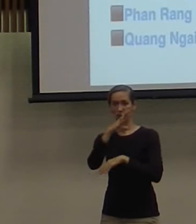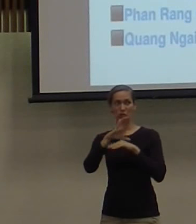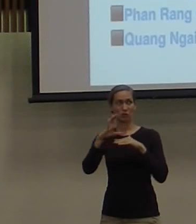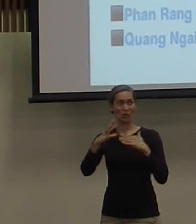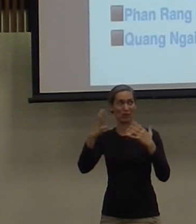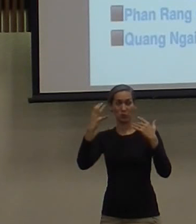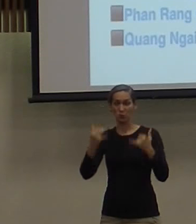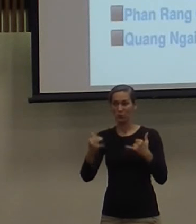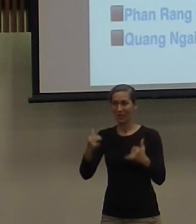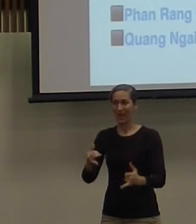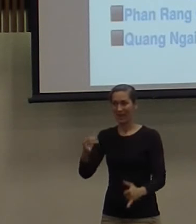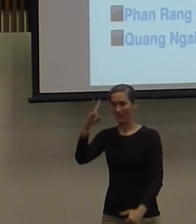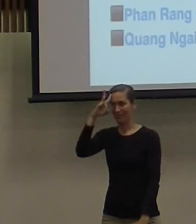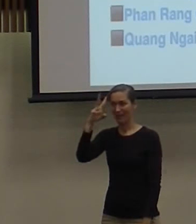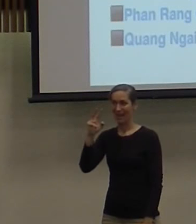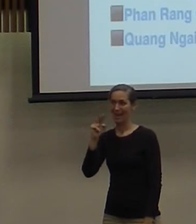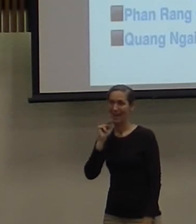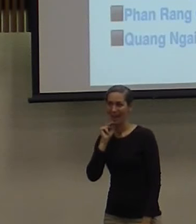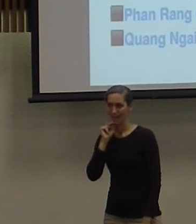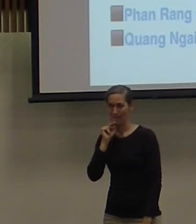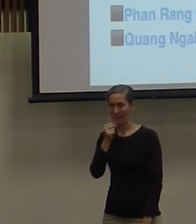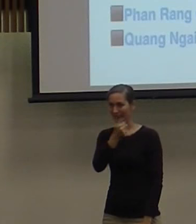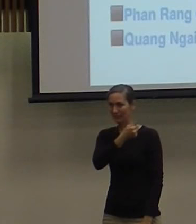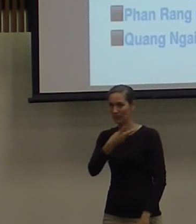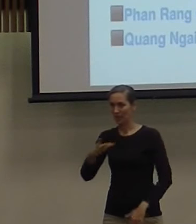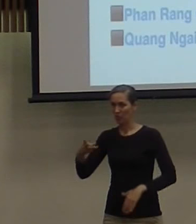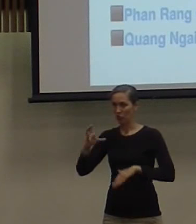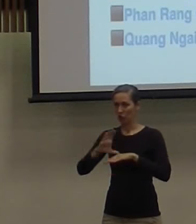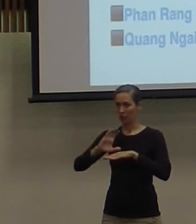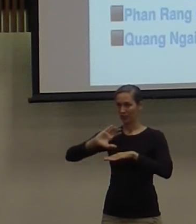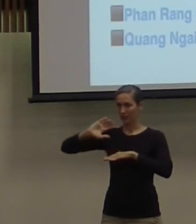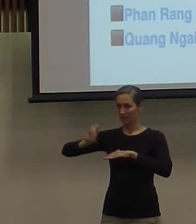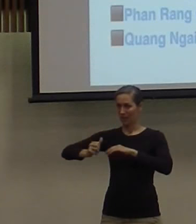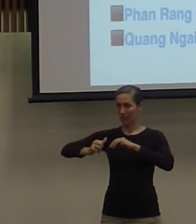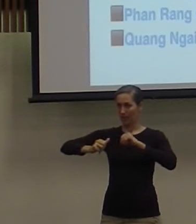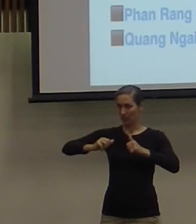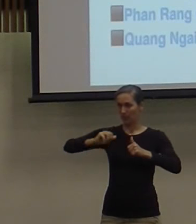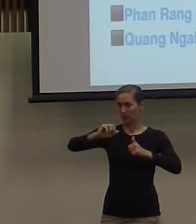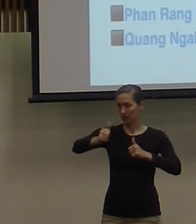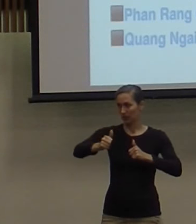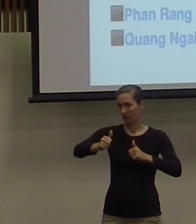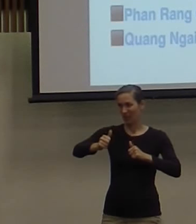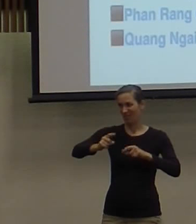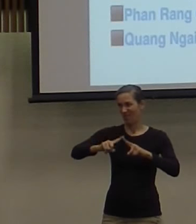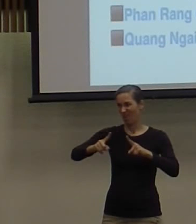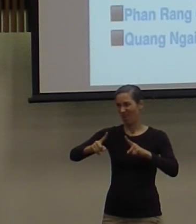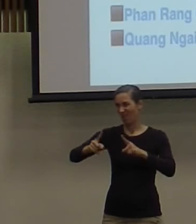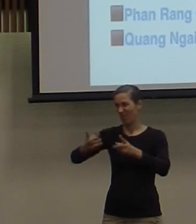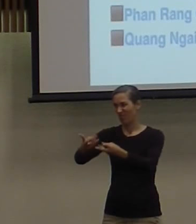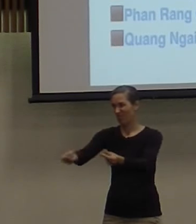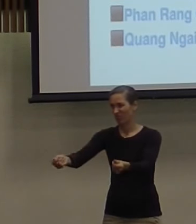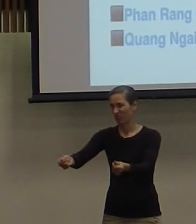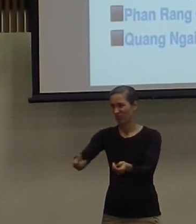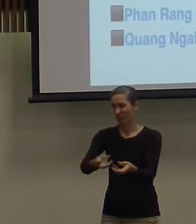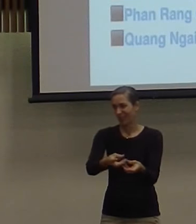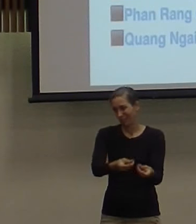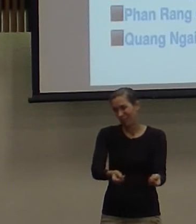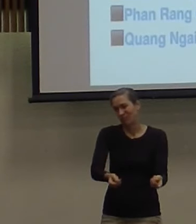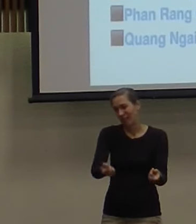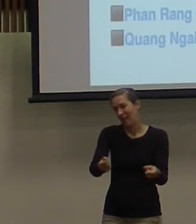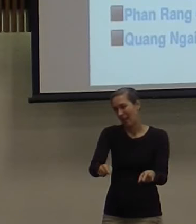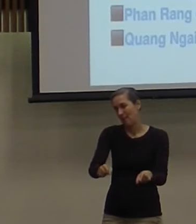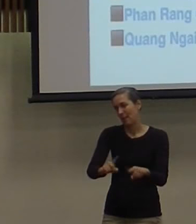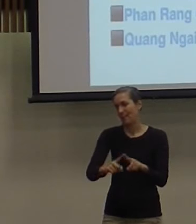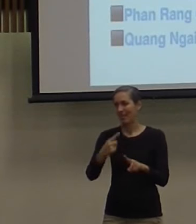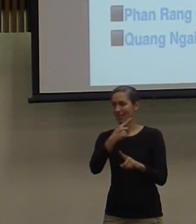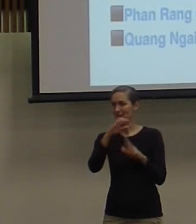Vietnam. Of course, several churches were established, but also do not survive. But here is the picture of the all the churches